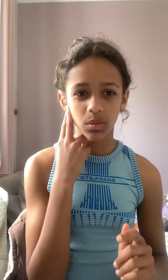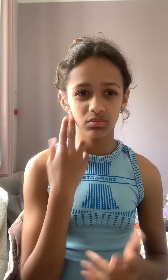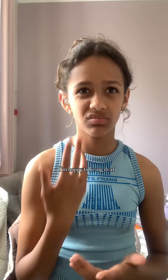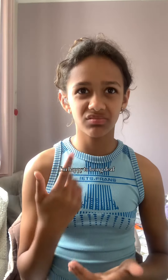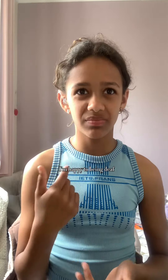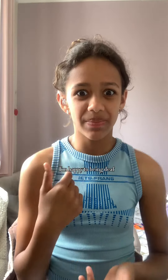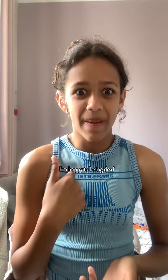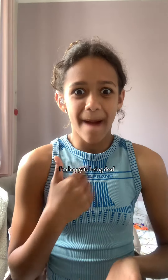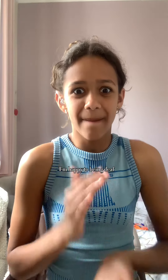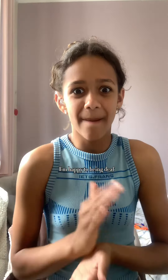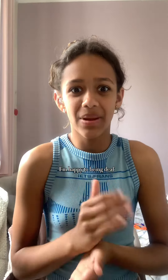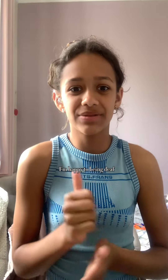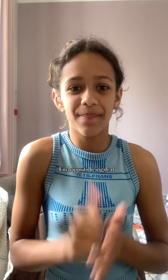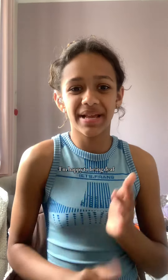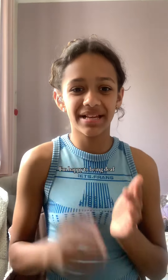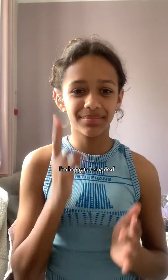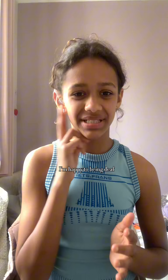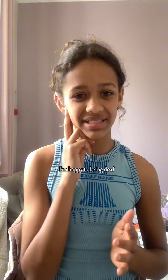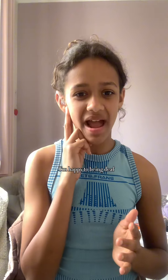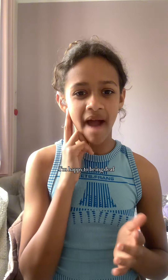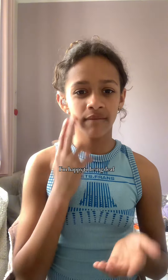Don't of I'm going to peep a sad